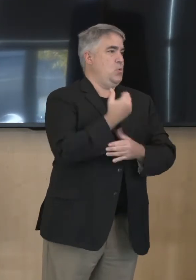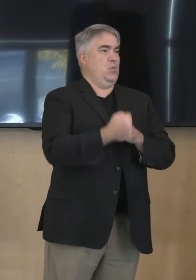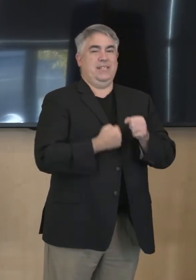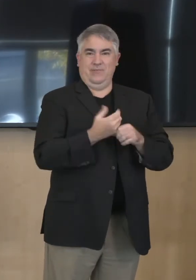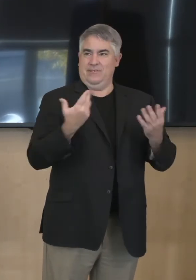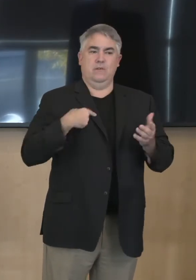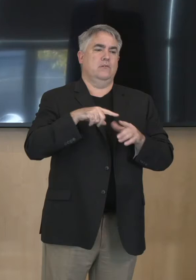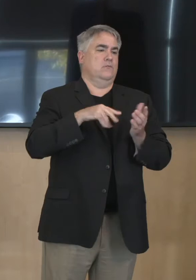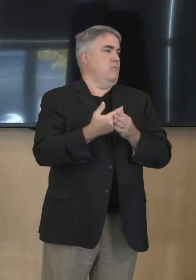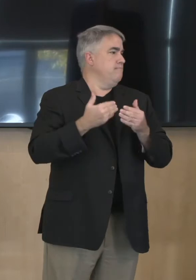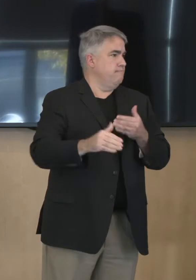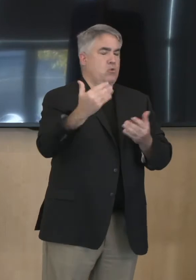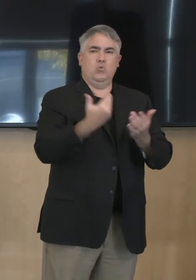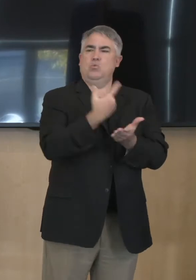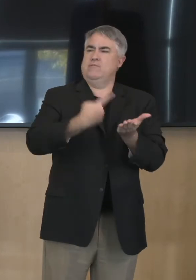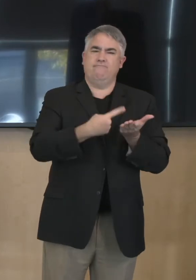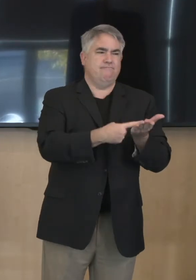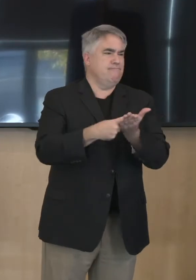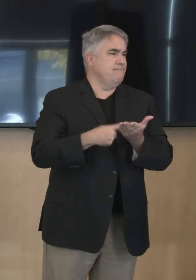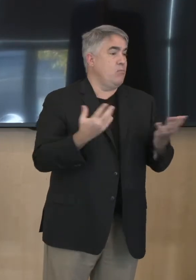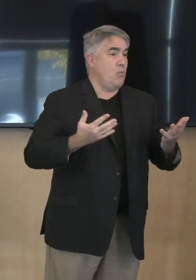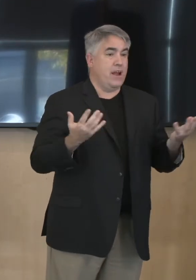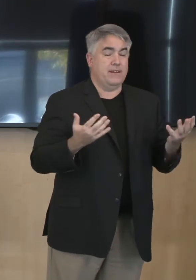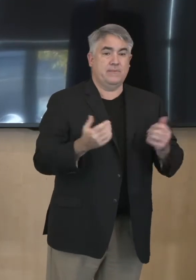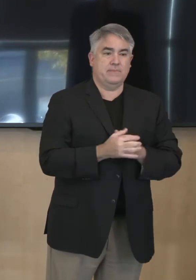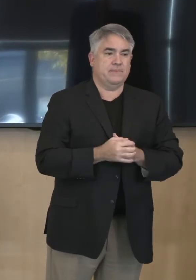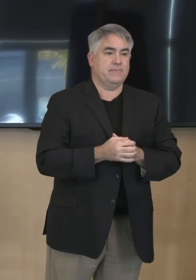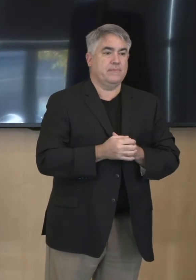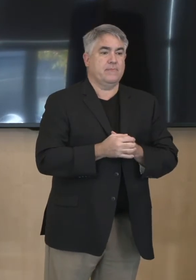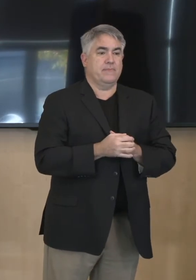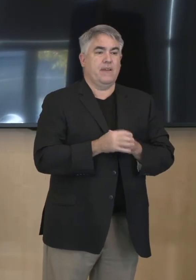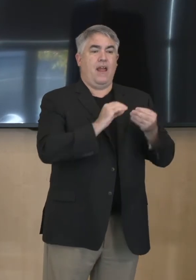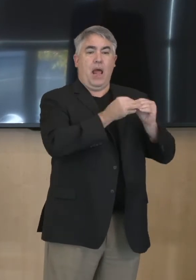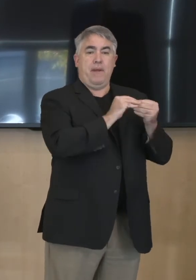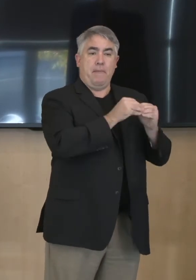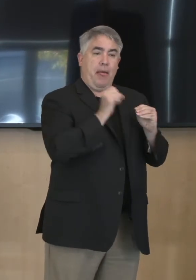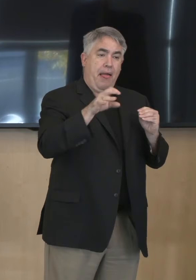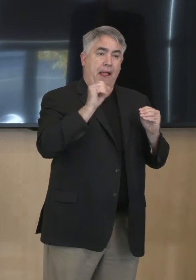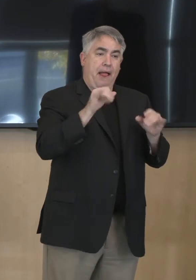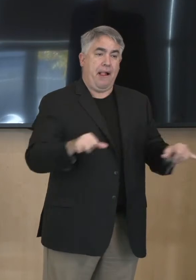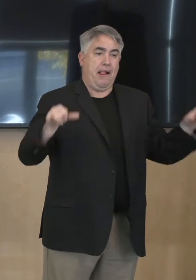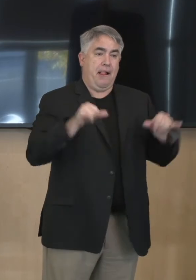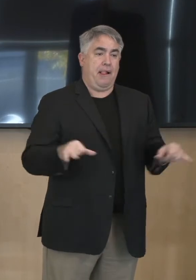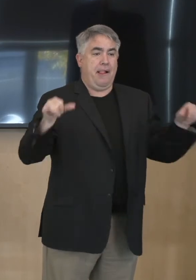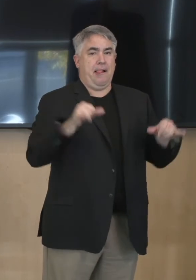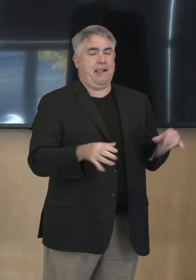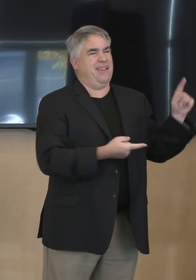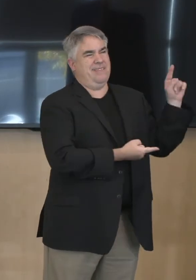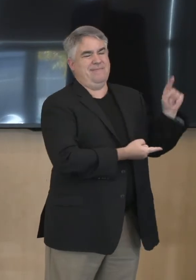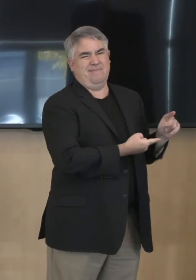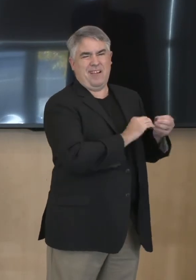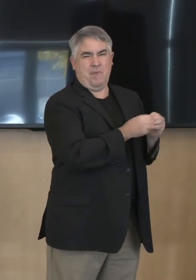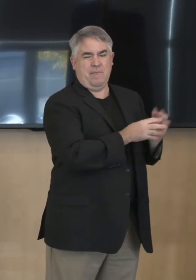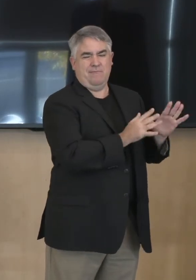streamline and cut down the presentation of data and charts. All of the data and charts that we have been showing throughout the course of